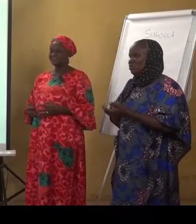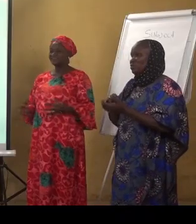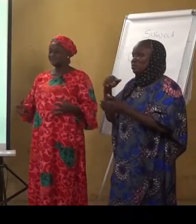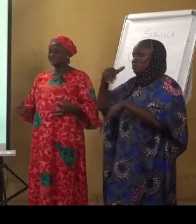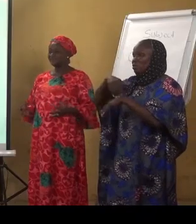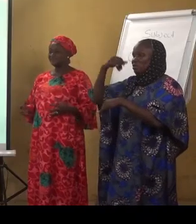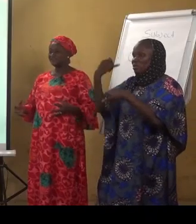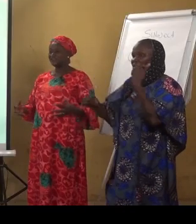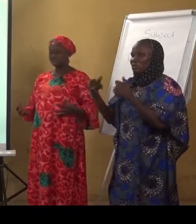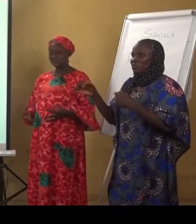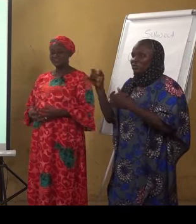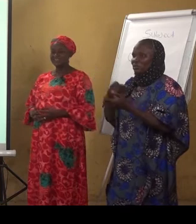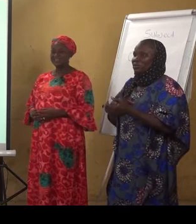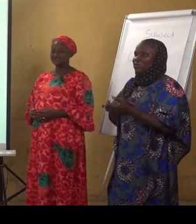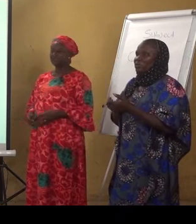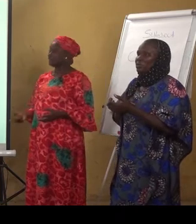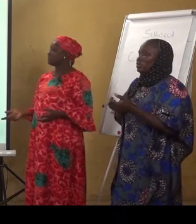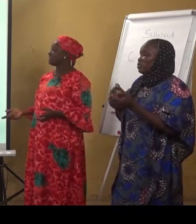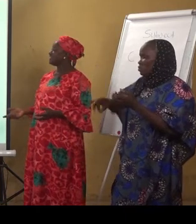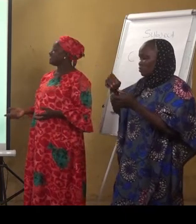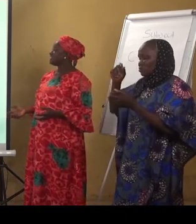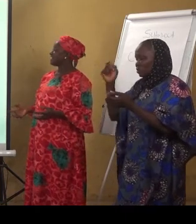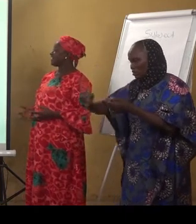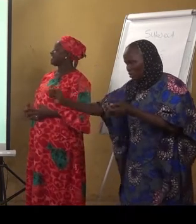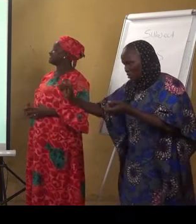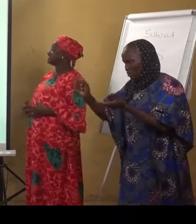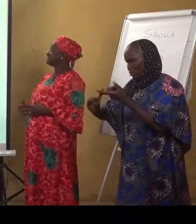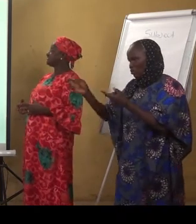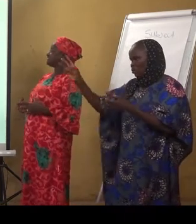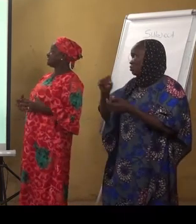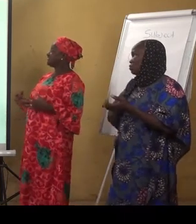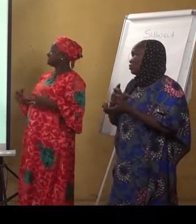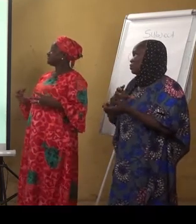it, he took the letter to him and